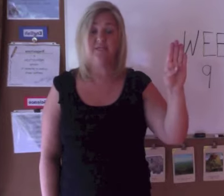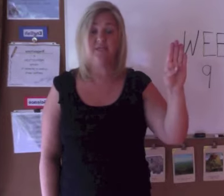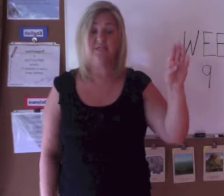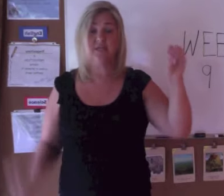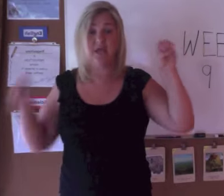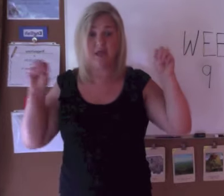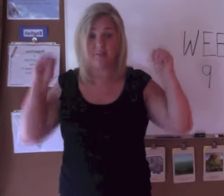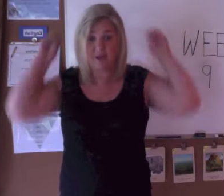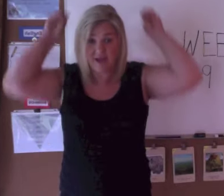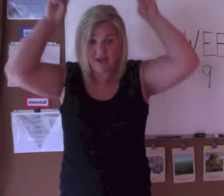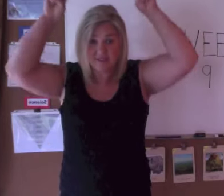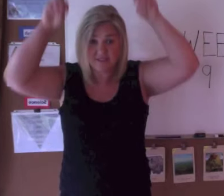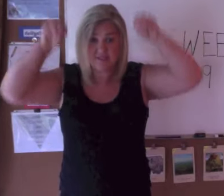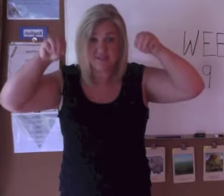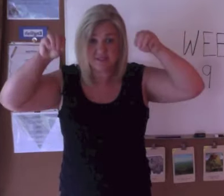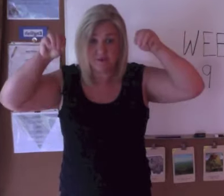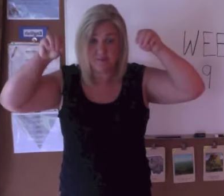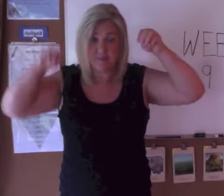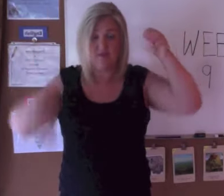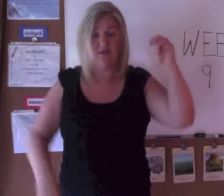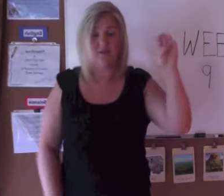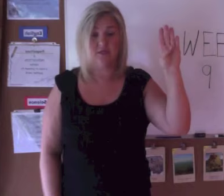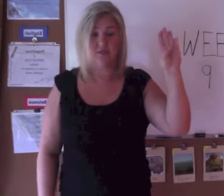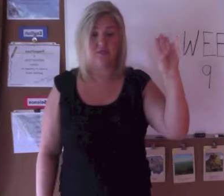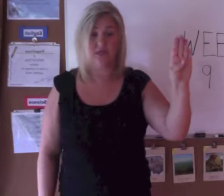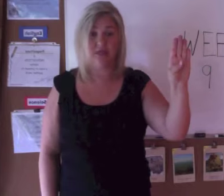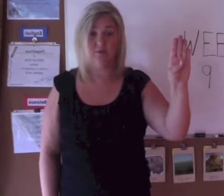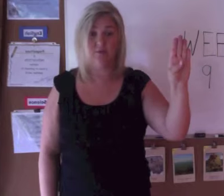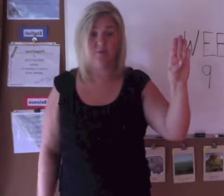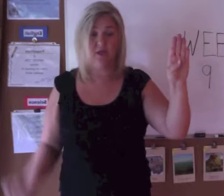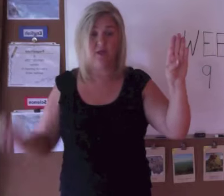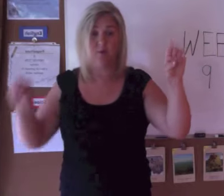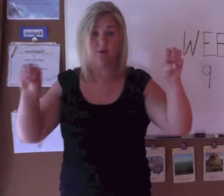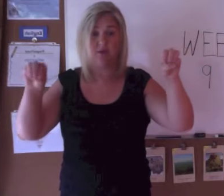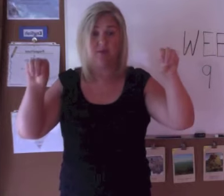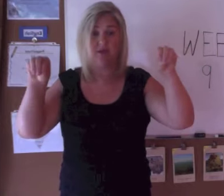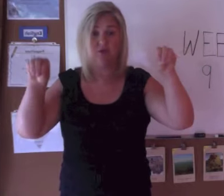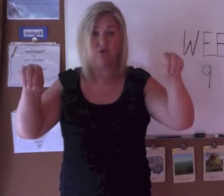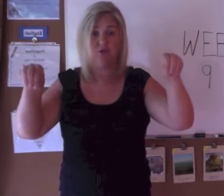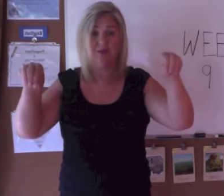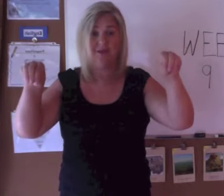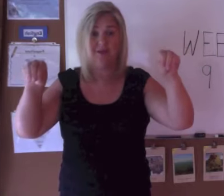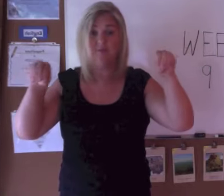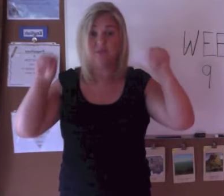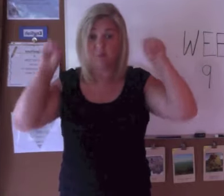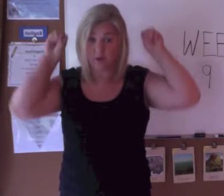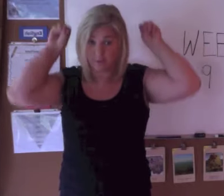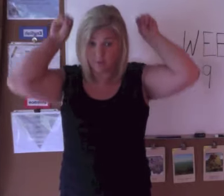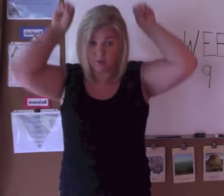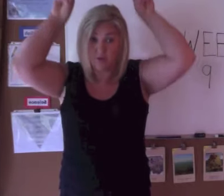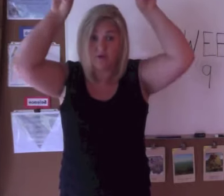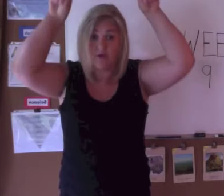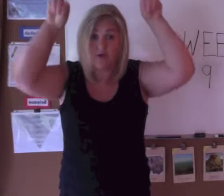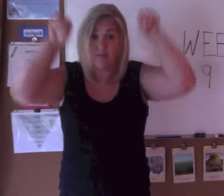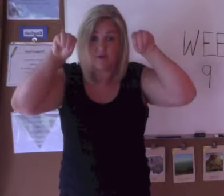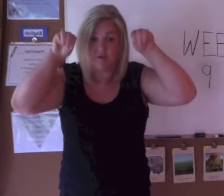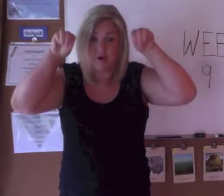Benedict and monasticism, it's another sign language B, and we're going to make two M's, and we're going to pull a hood up over our head.